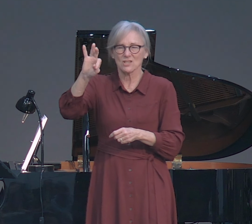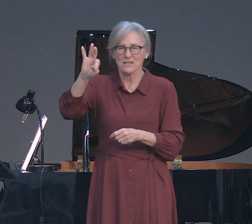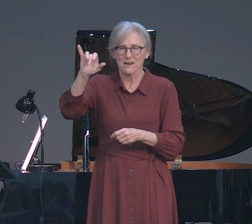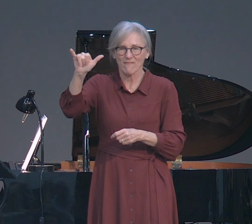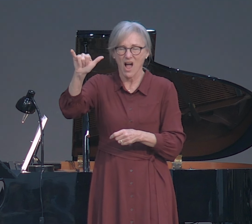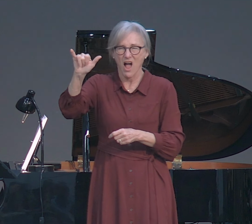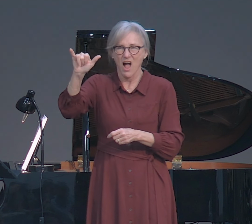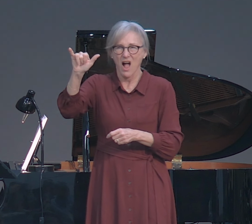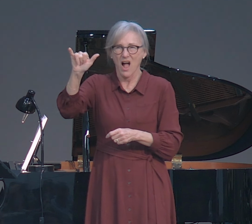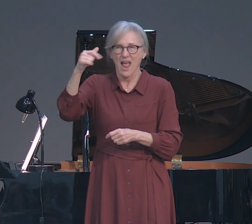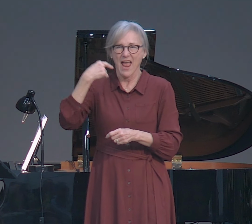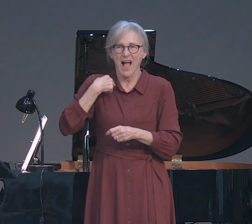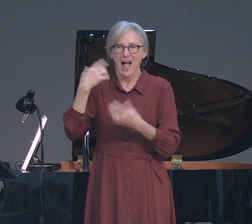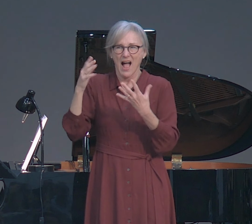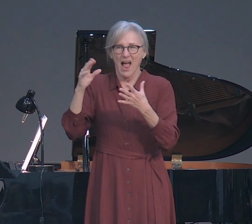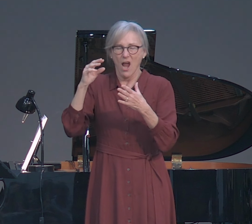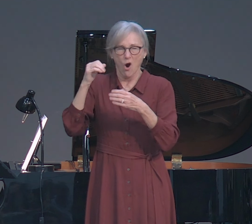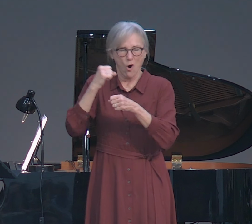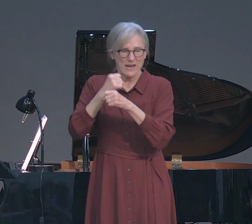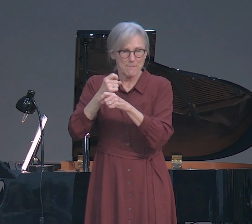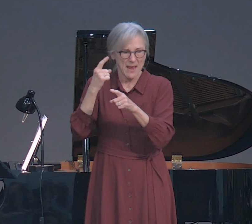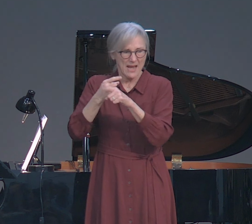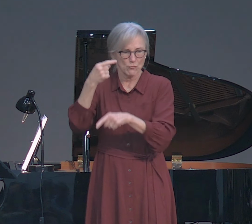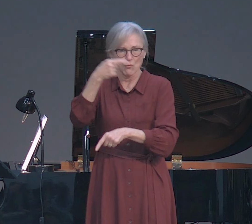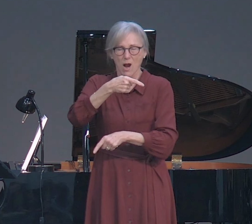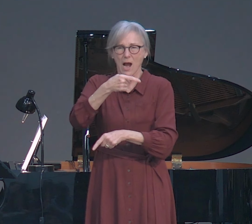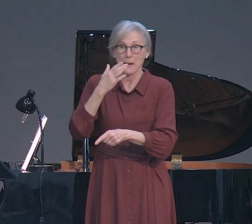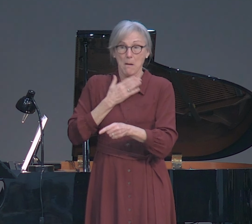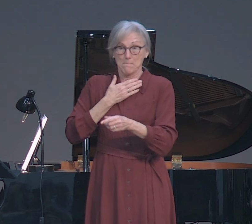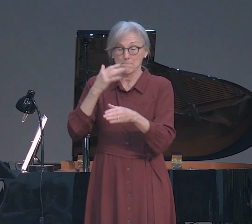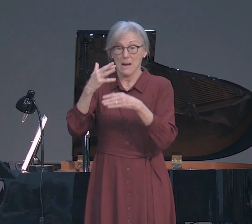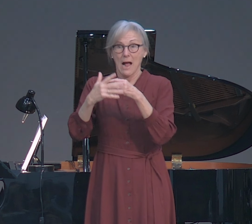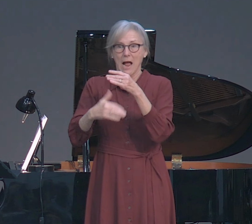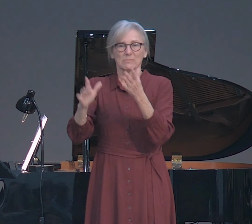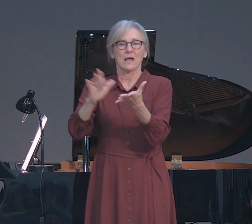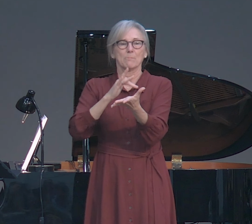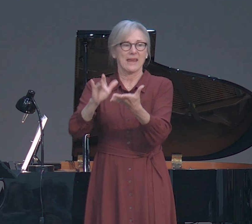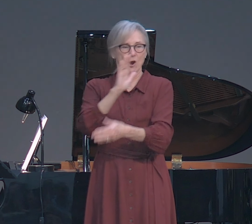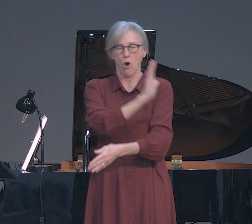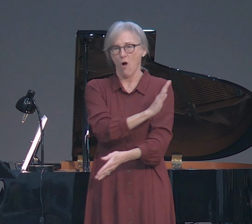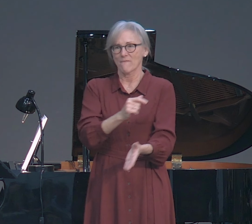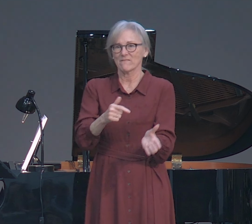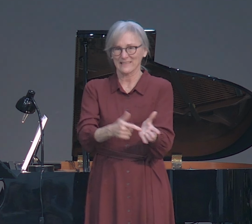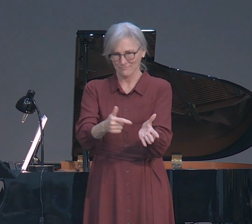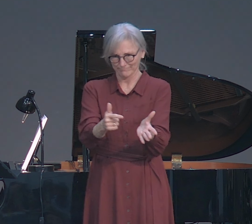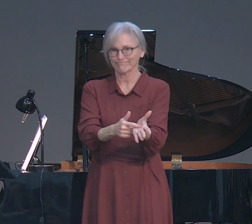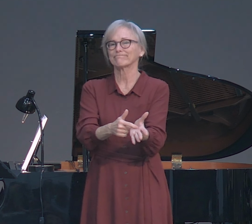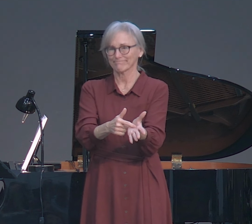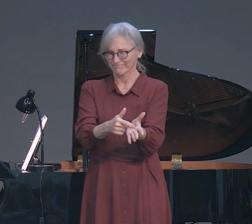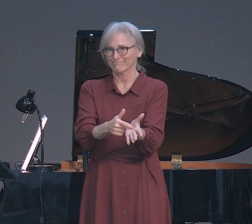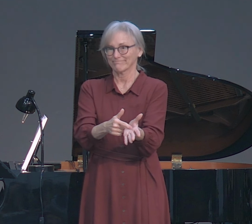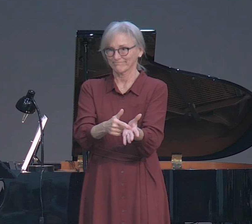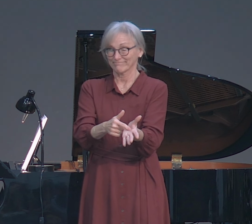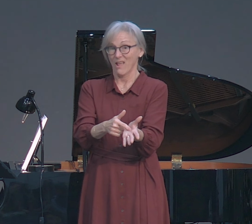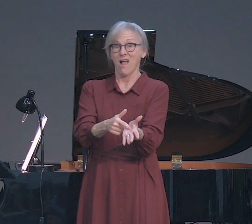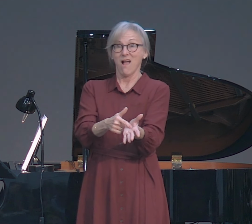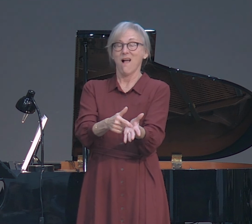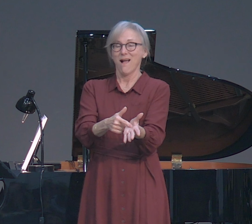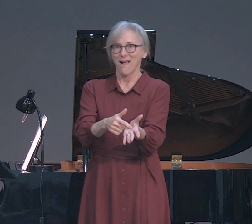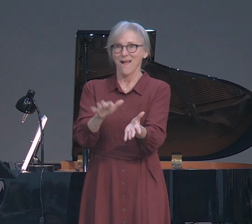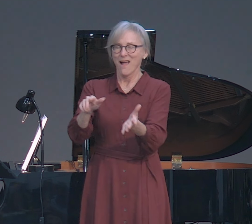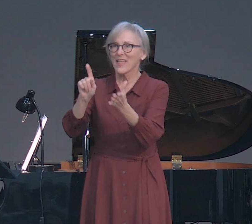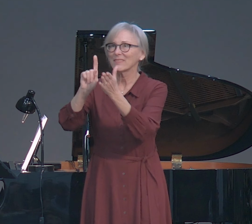justified. See, that's what Jesus accomplished. I don't really think that the reality of salvation is ever